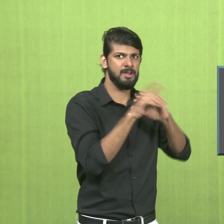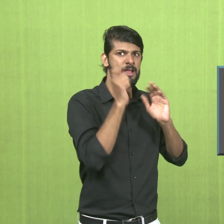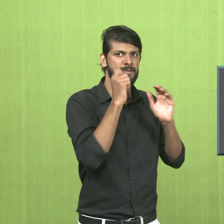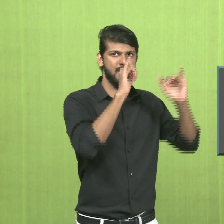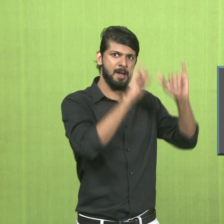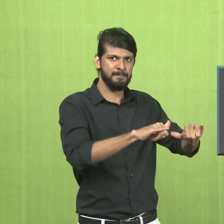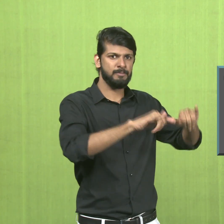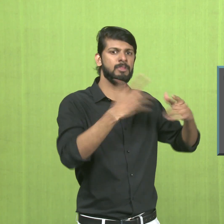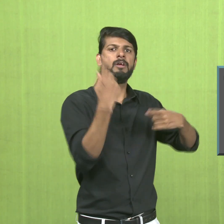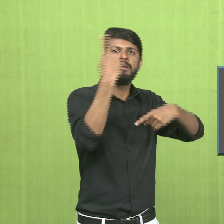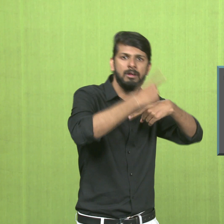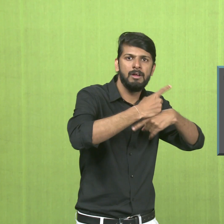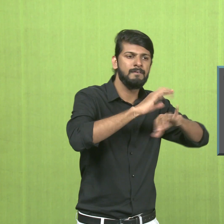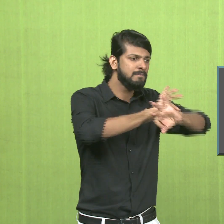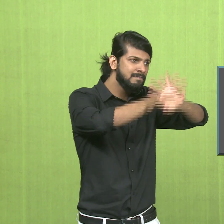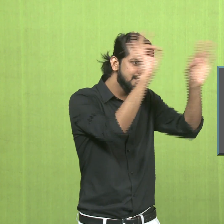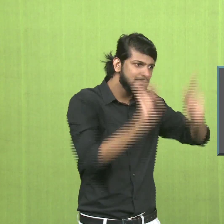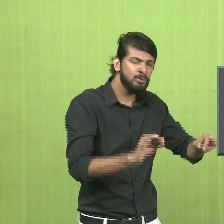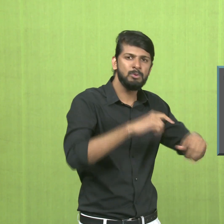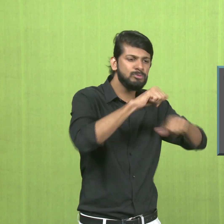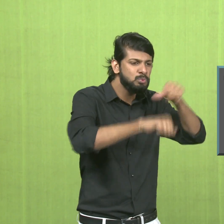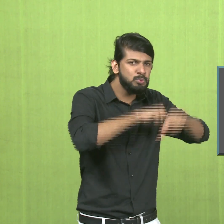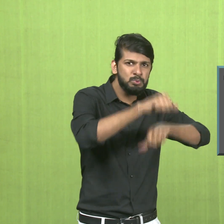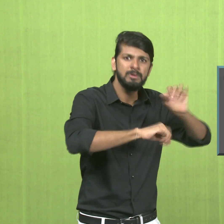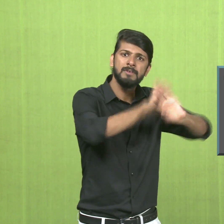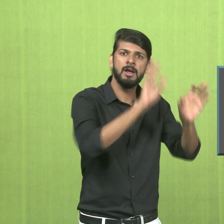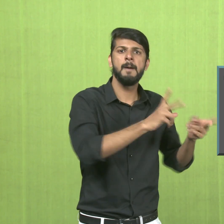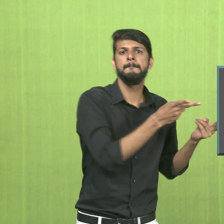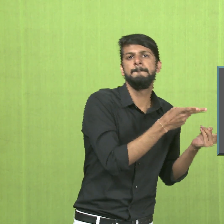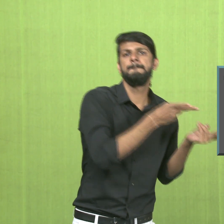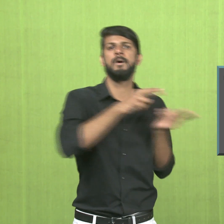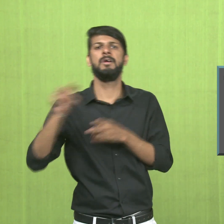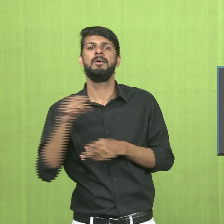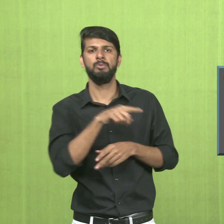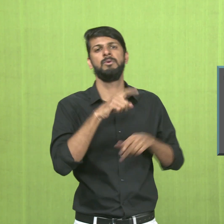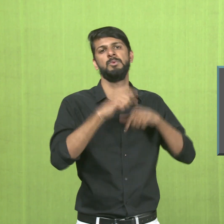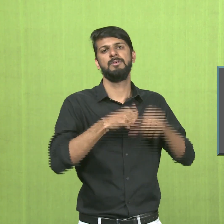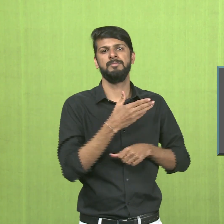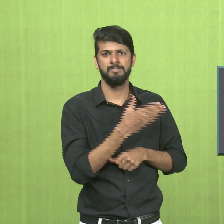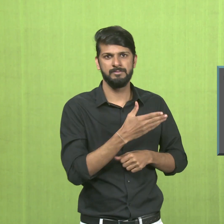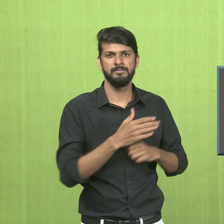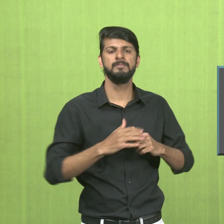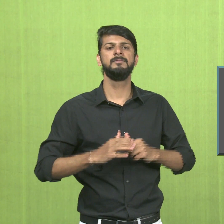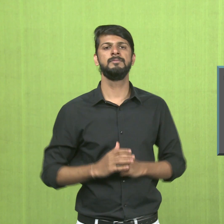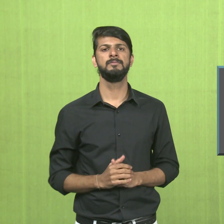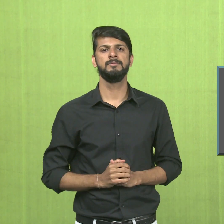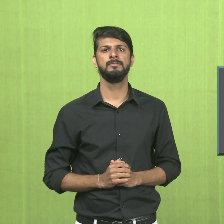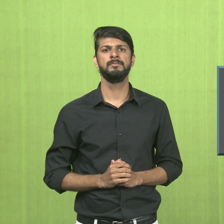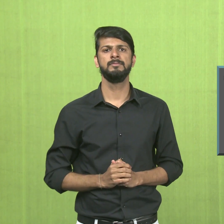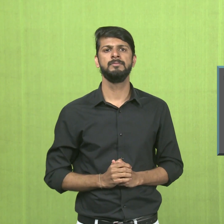performed, and once all the procedures, rituals, customs are taken care of, they